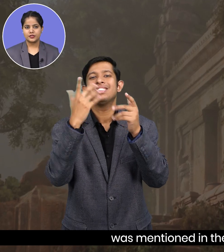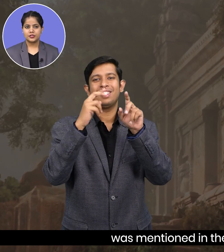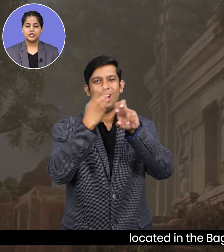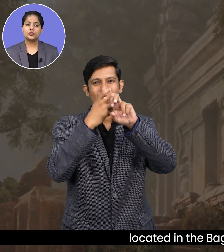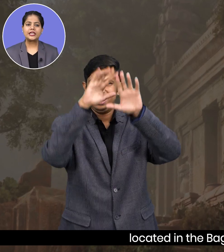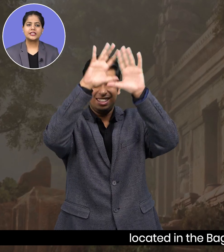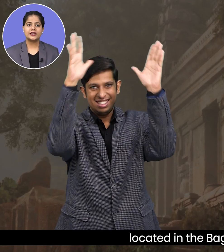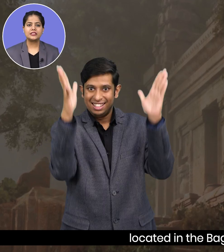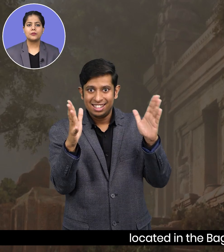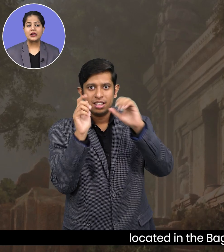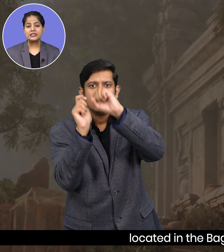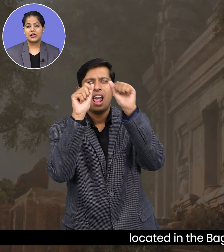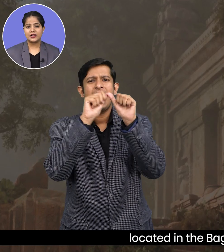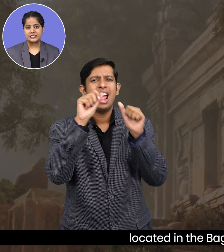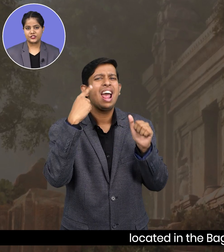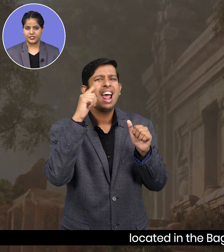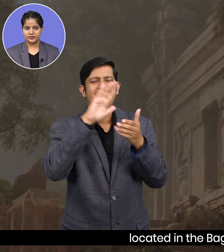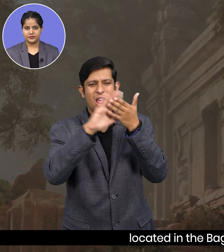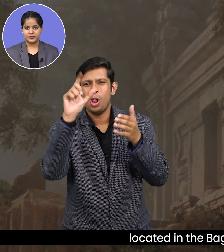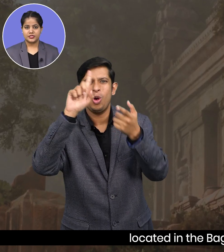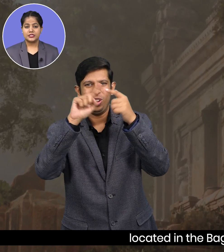inscription located in the Bagalghat